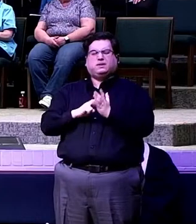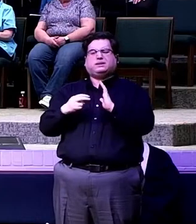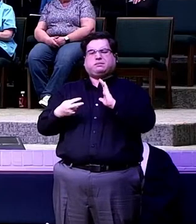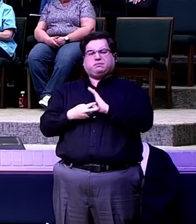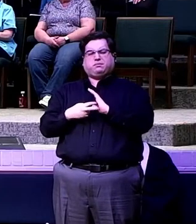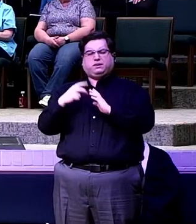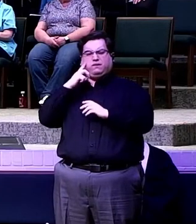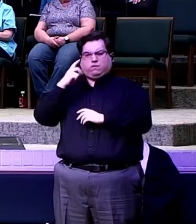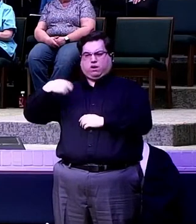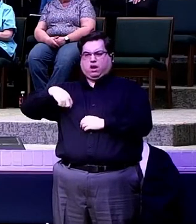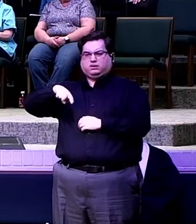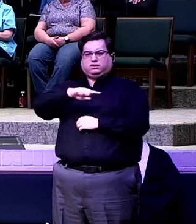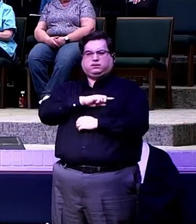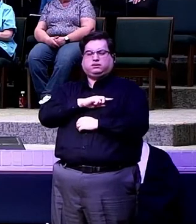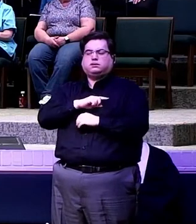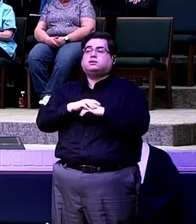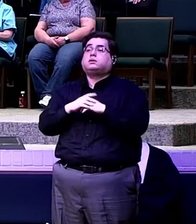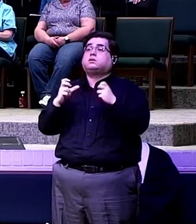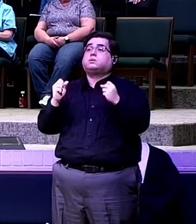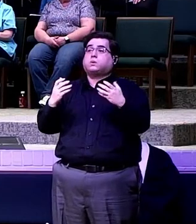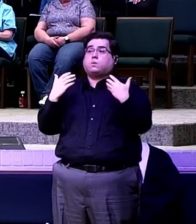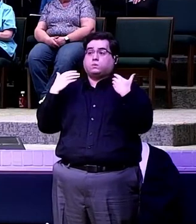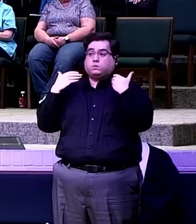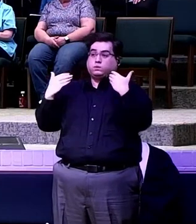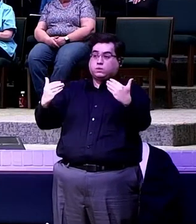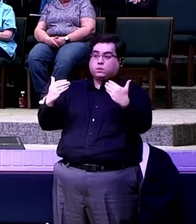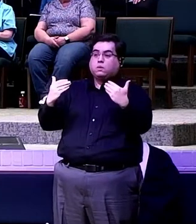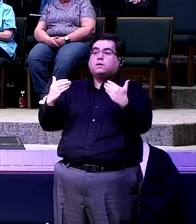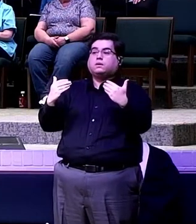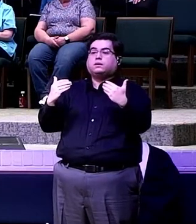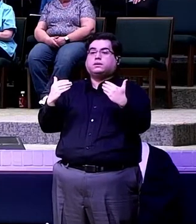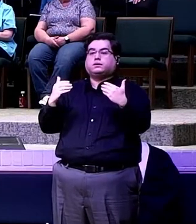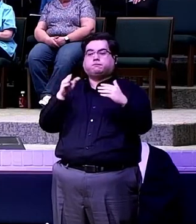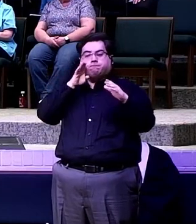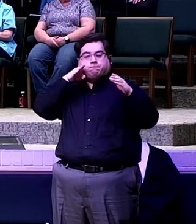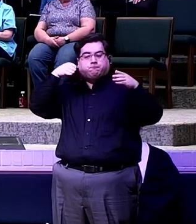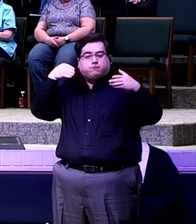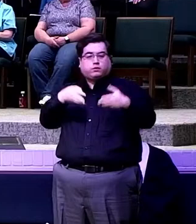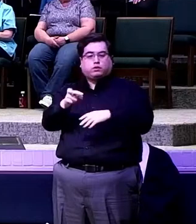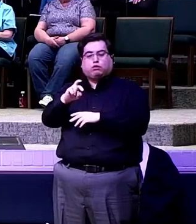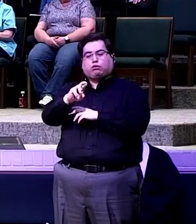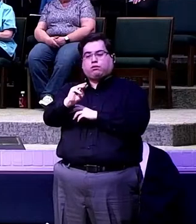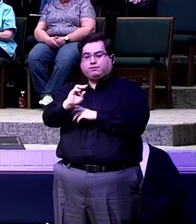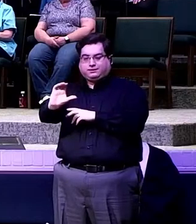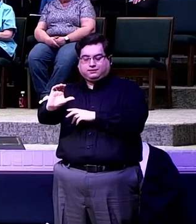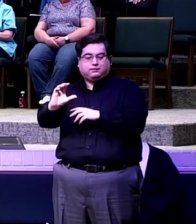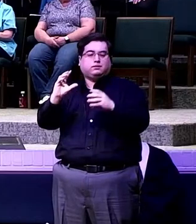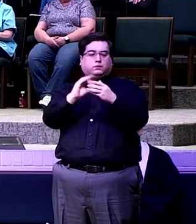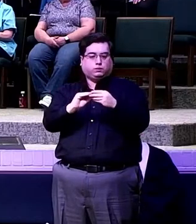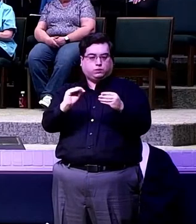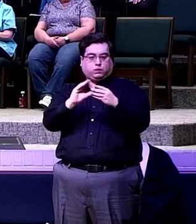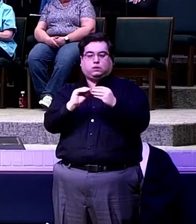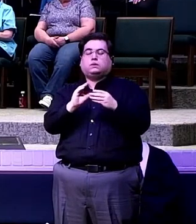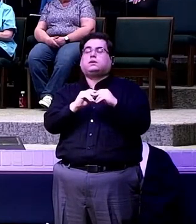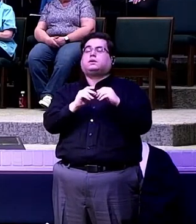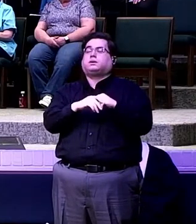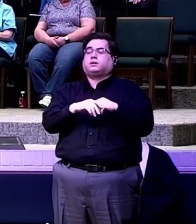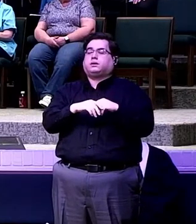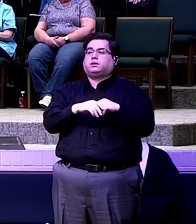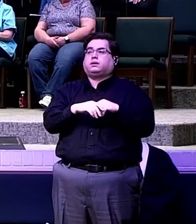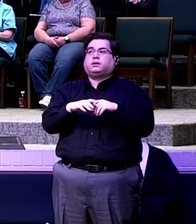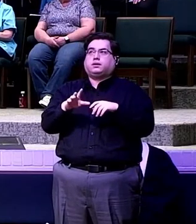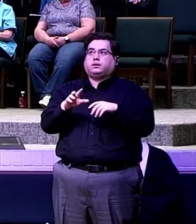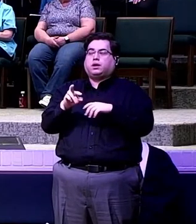for us? So let's look at the resurrection story. It's also told in the Gospel of